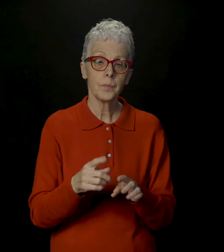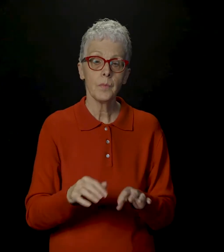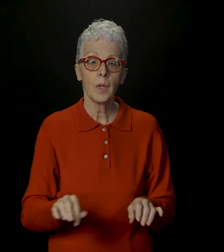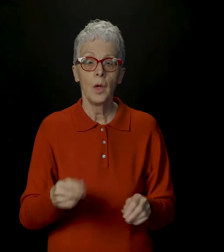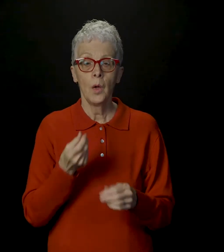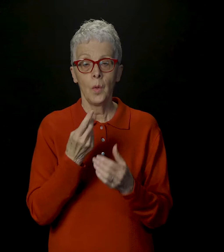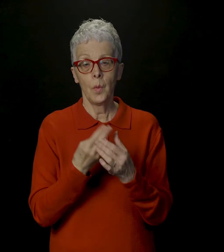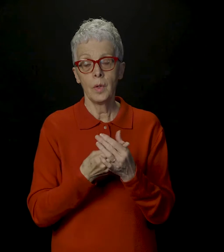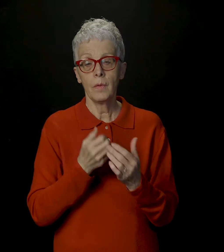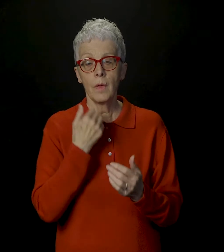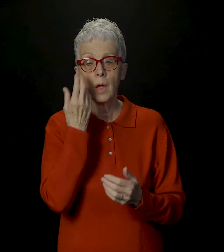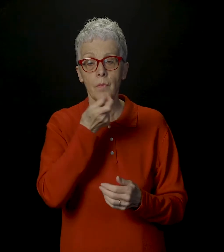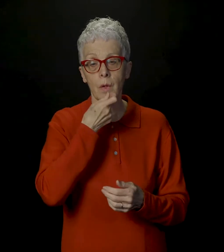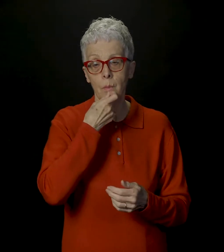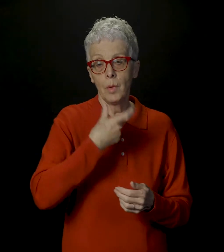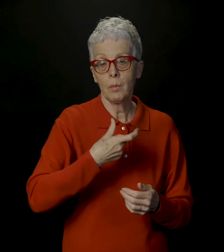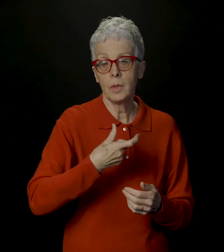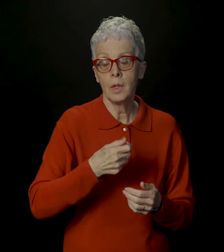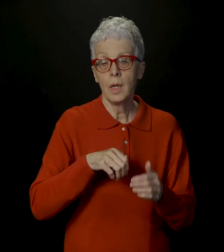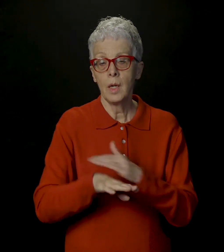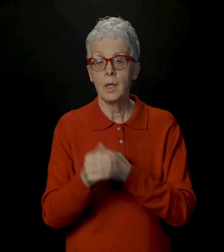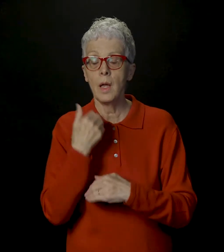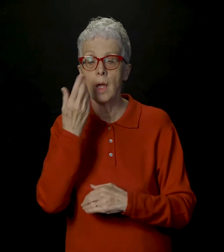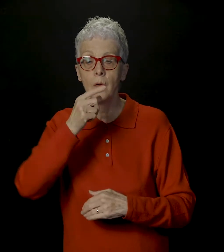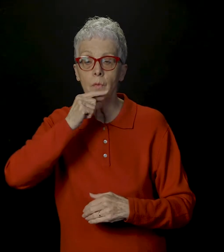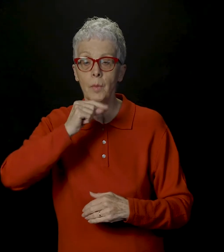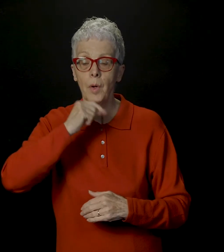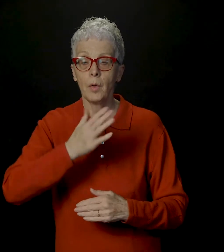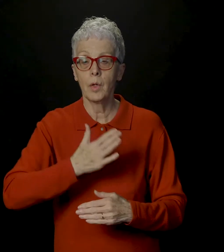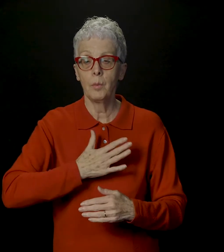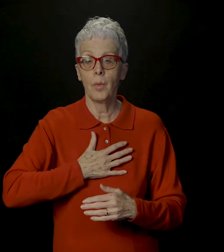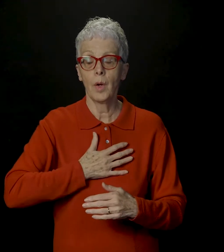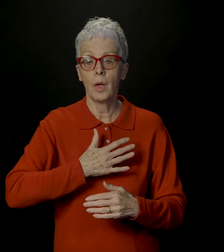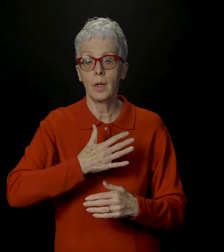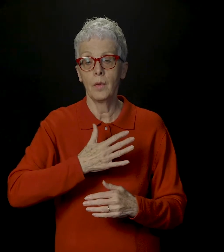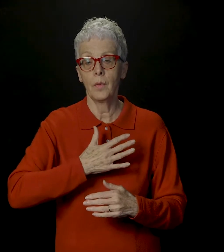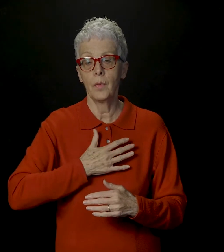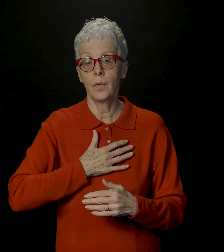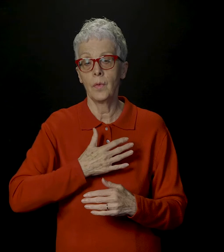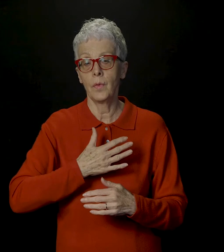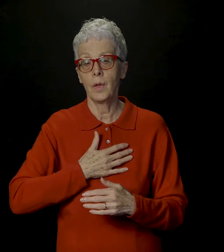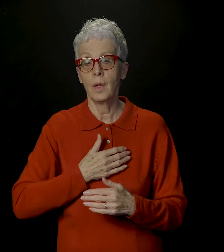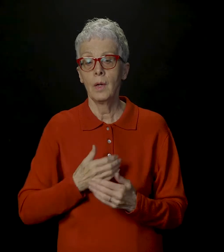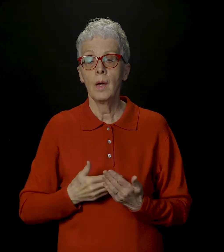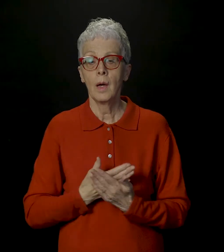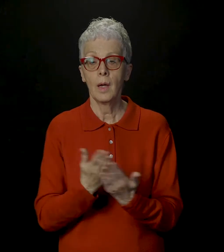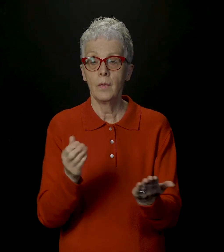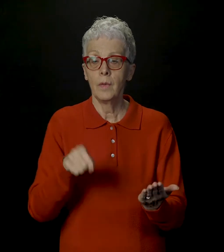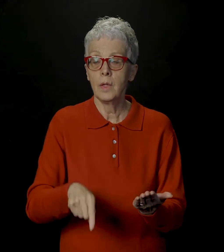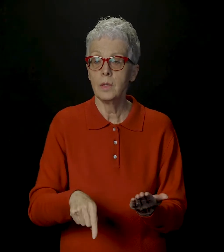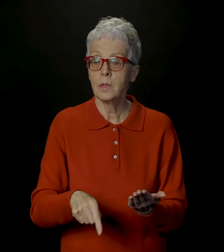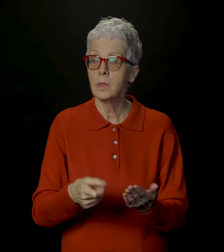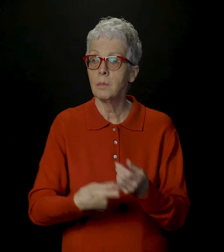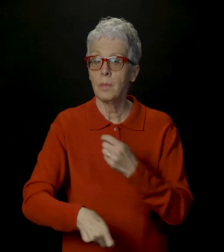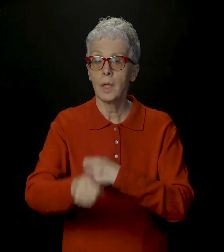With every moment left With every every bow of prayer Let this